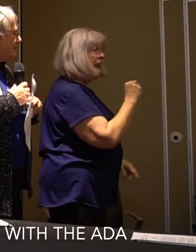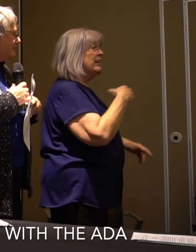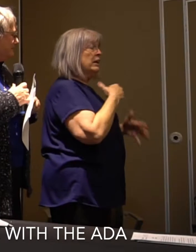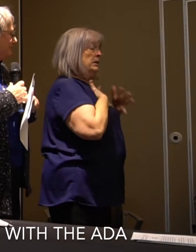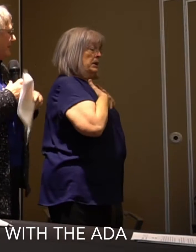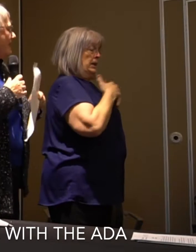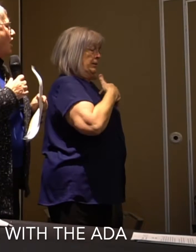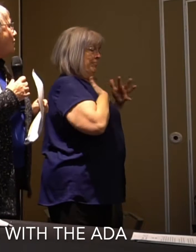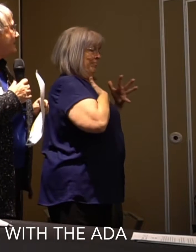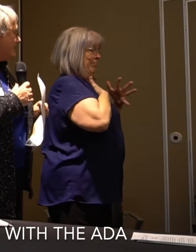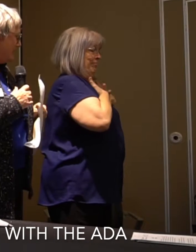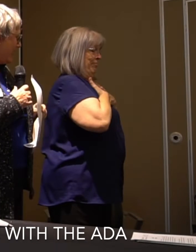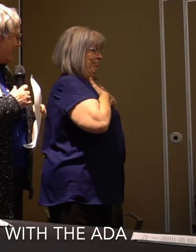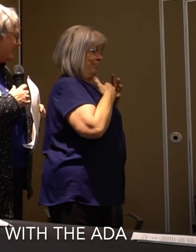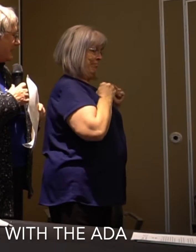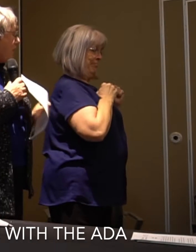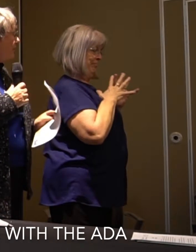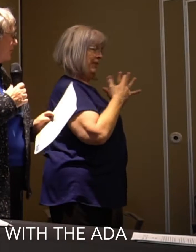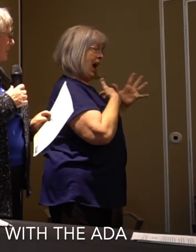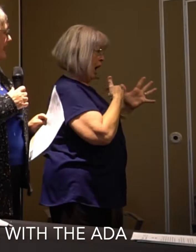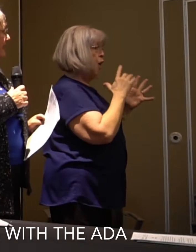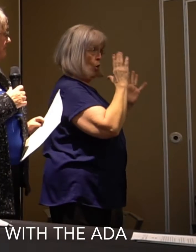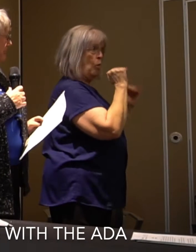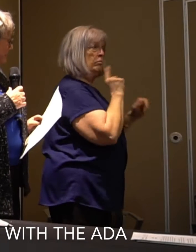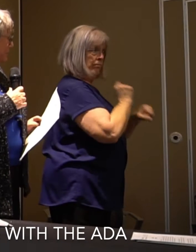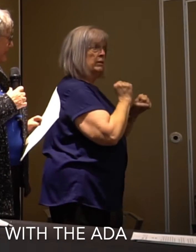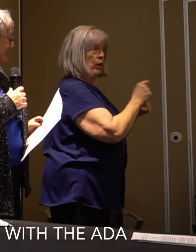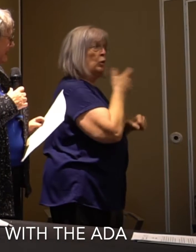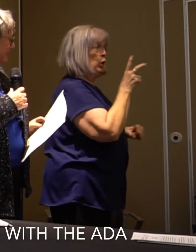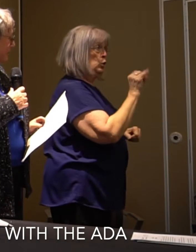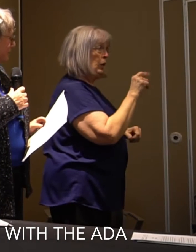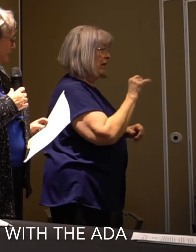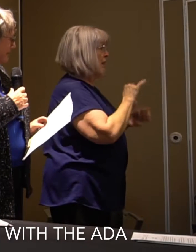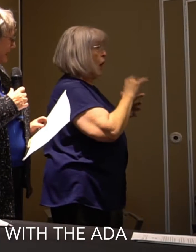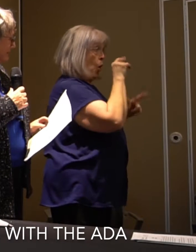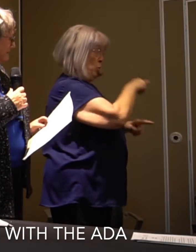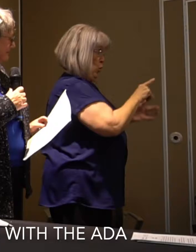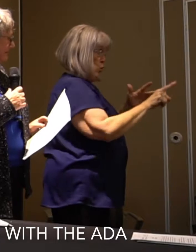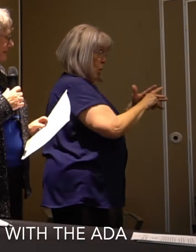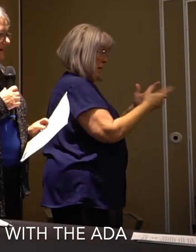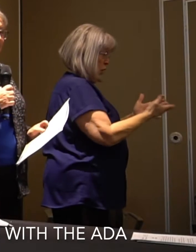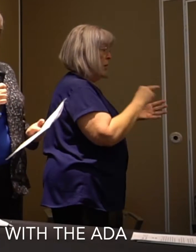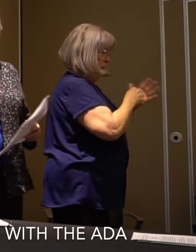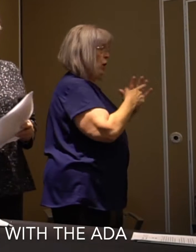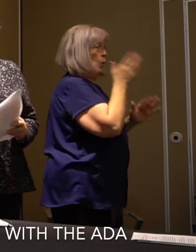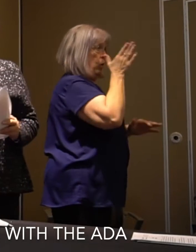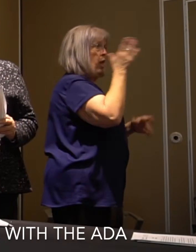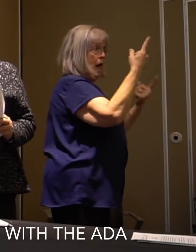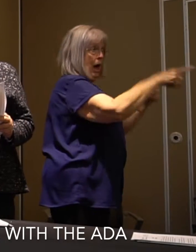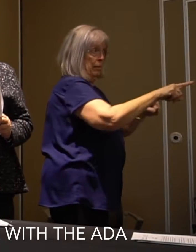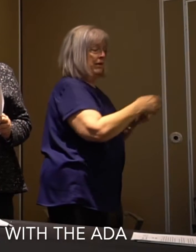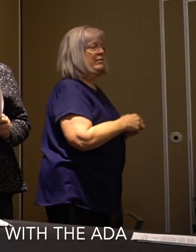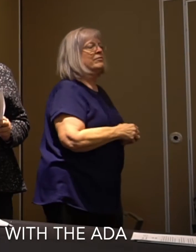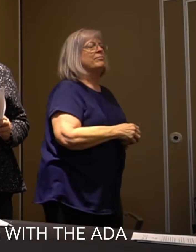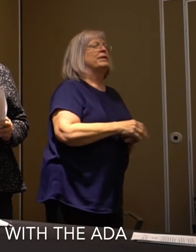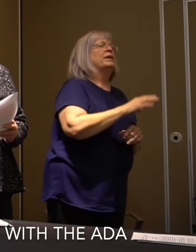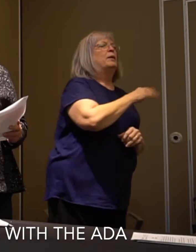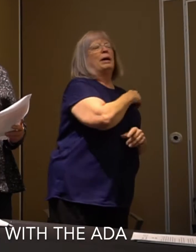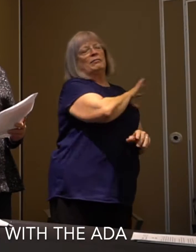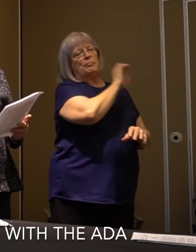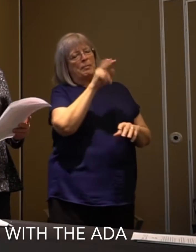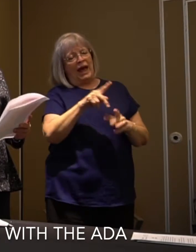just open and hopeful that you being here will do that. But I'm back to the